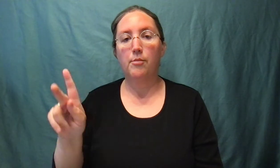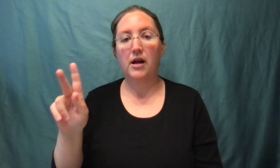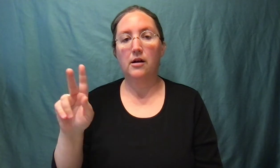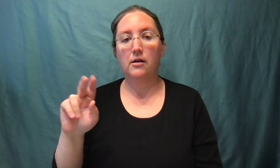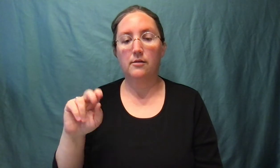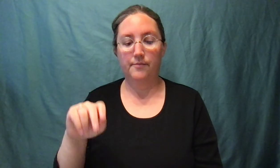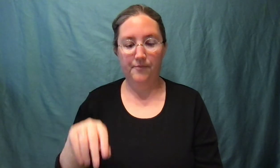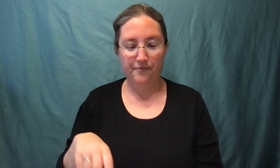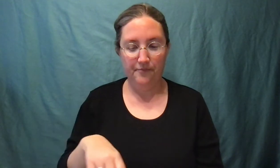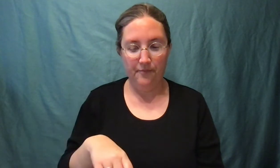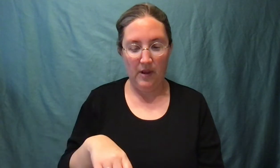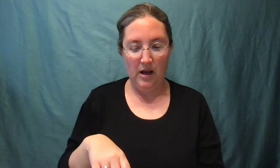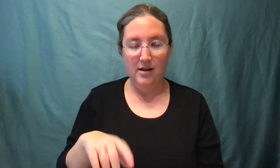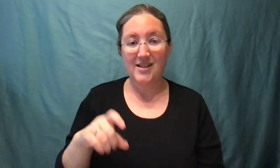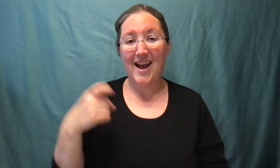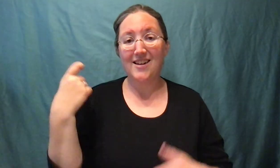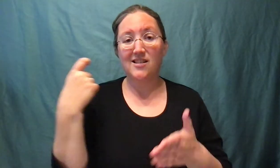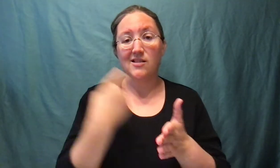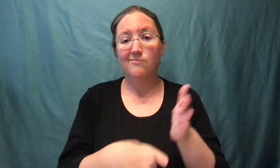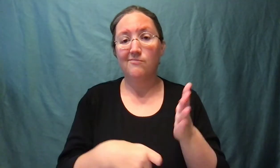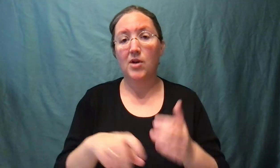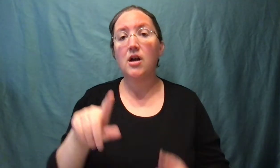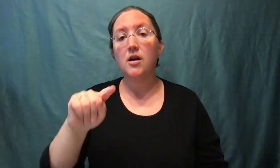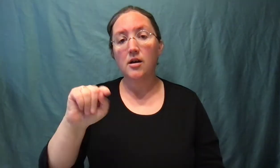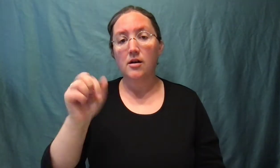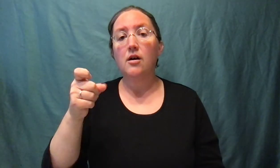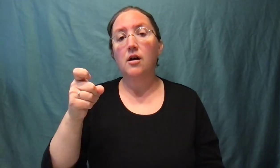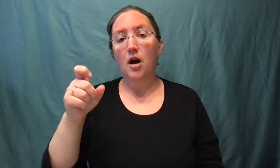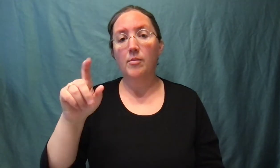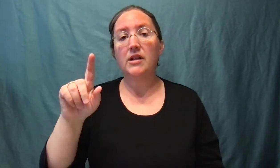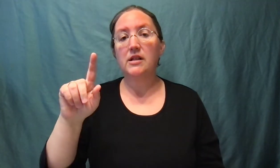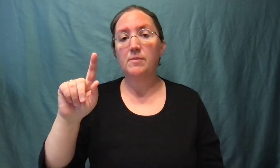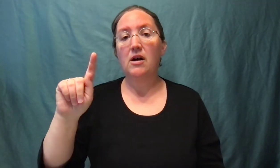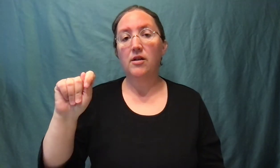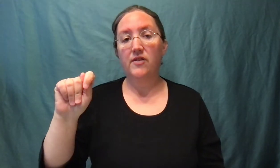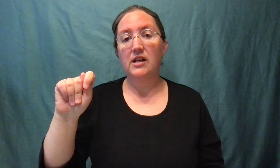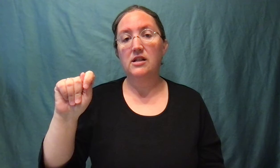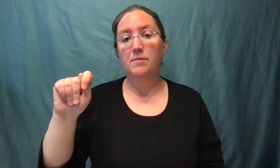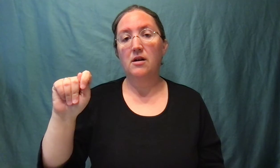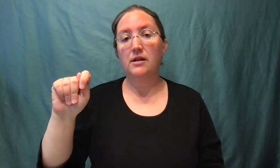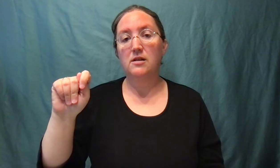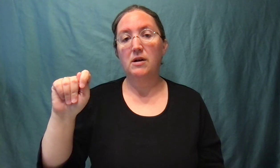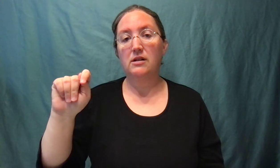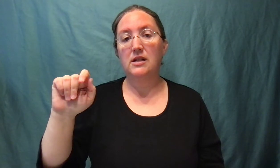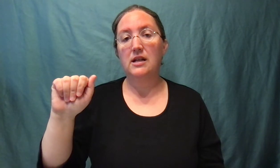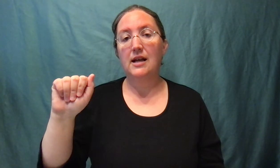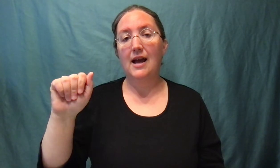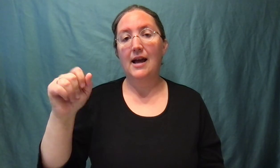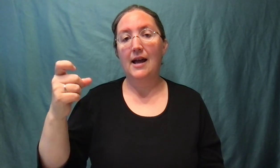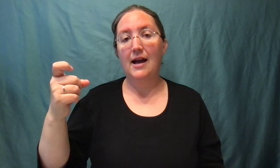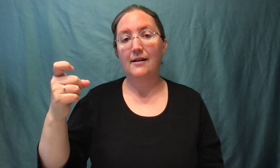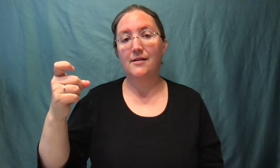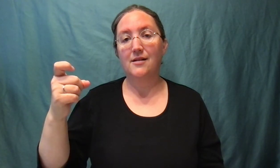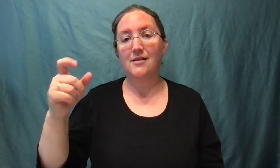bank. Tax, commonly spelled, if it is spelled, it's spelled T-A-X to the